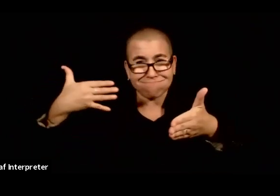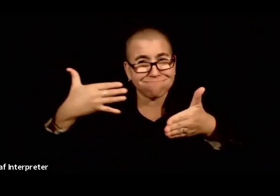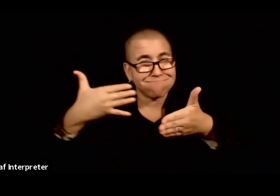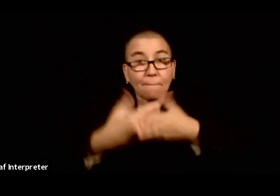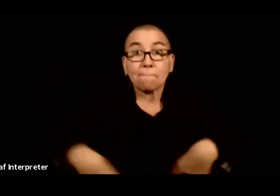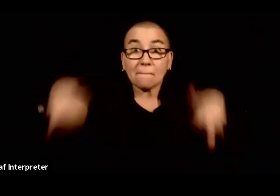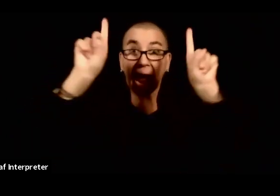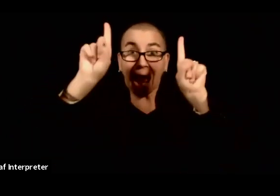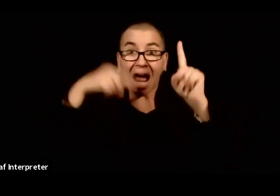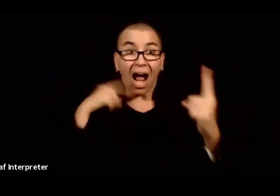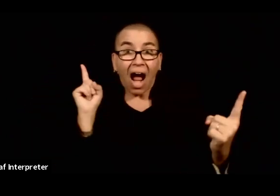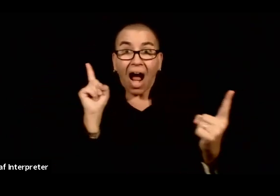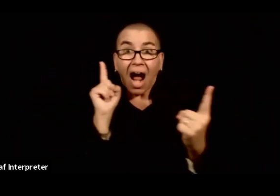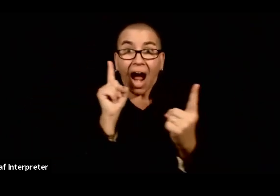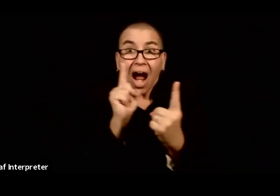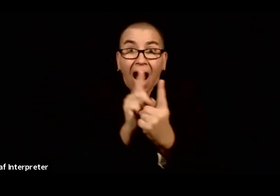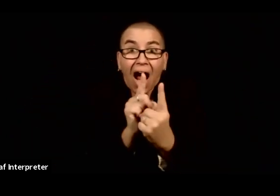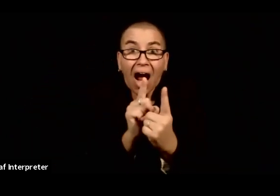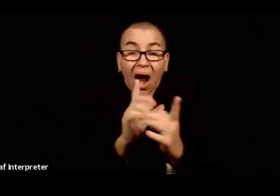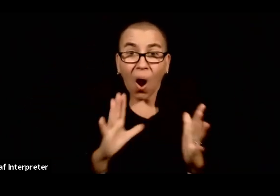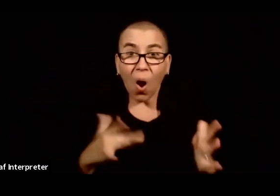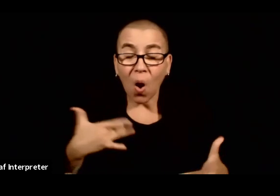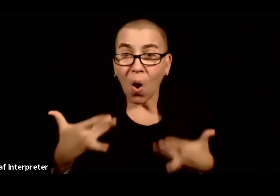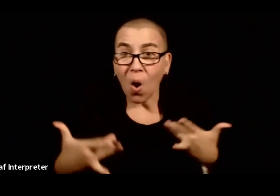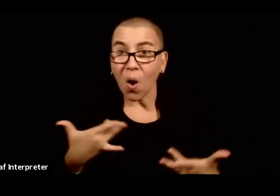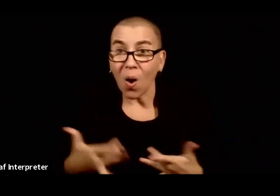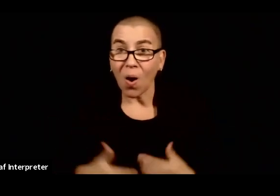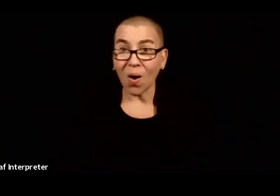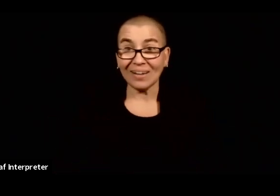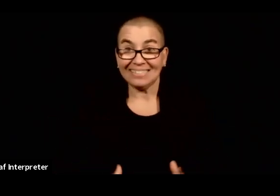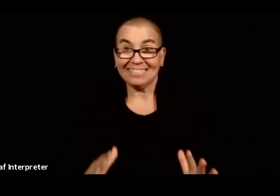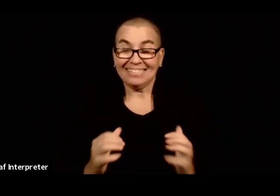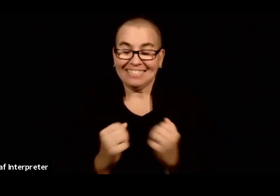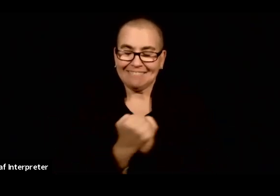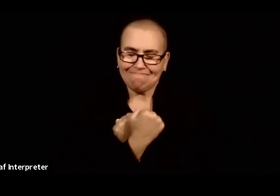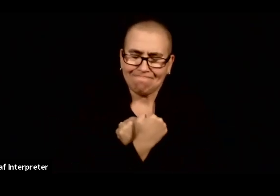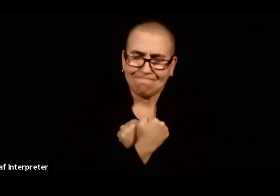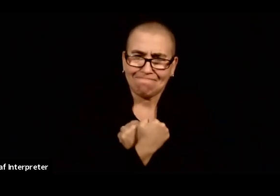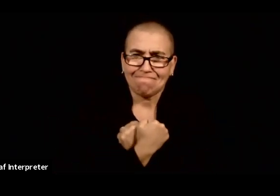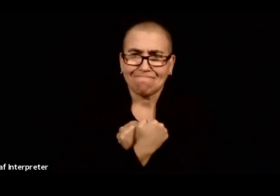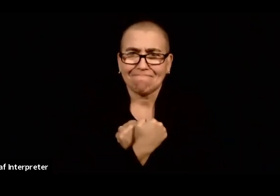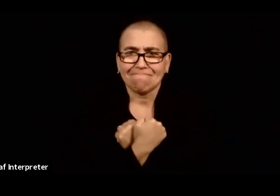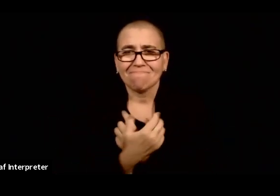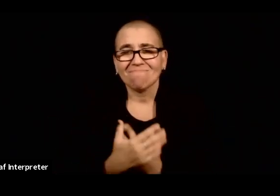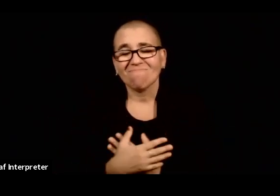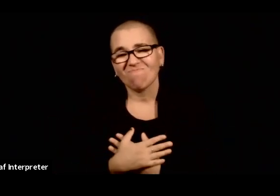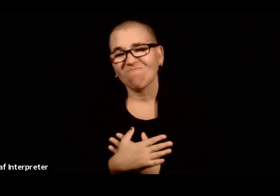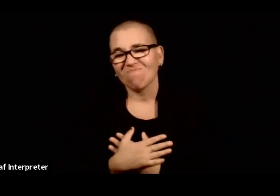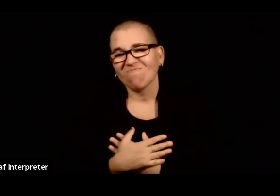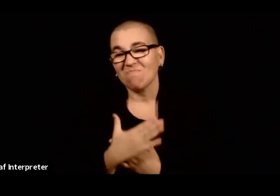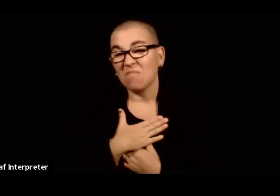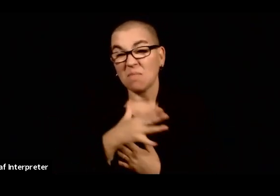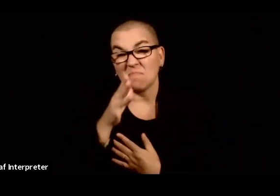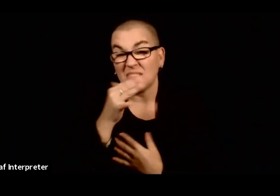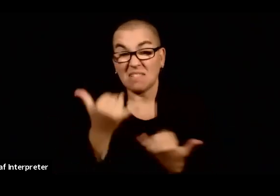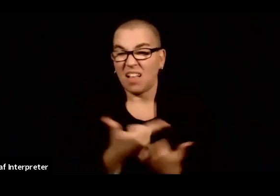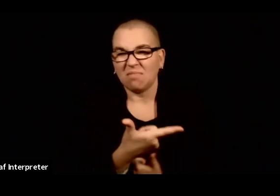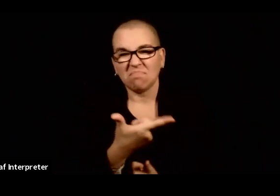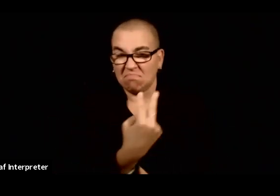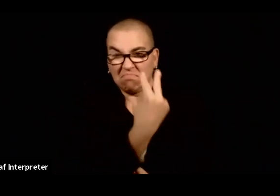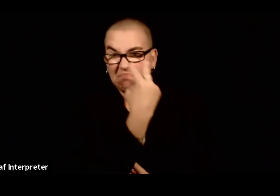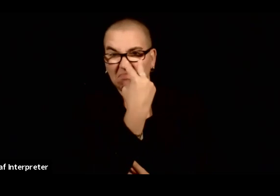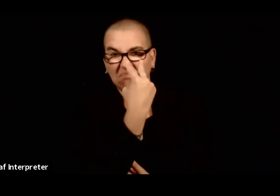I left in shock. She had lost quite a bit of weight, and she didn't seem to know me. She patted me when I hugged her.